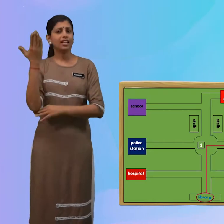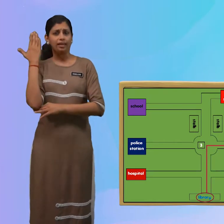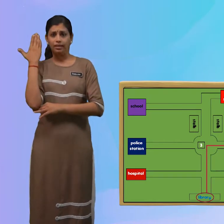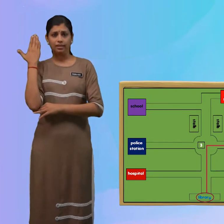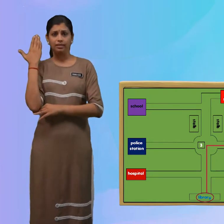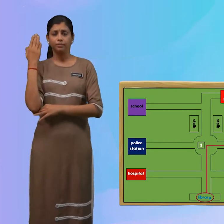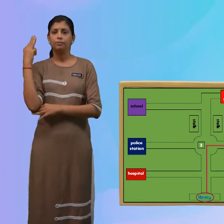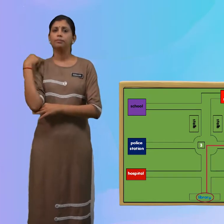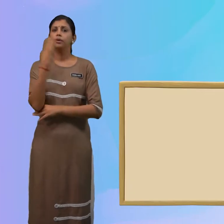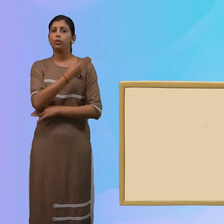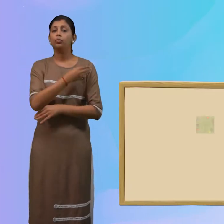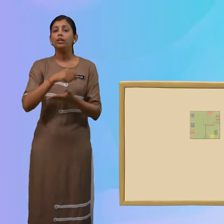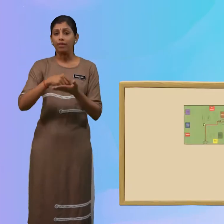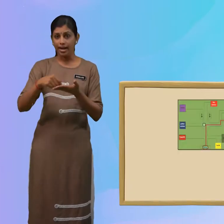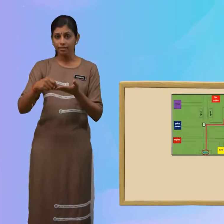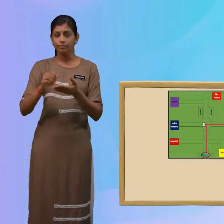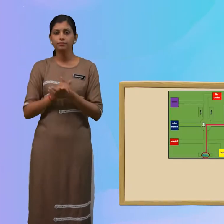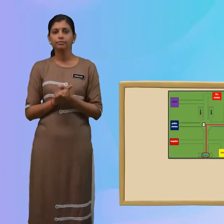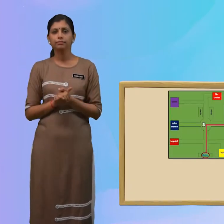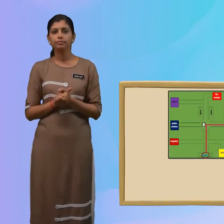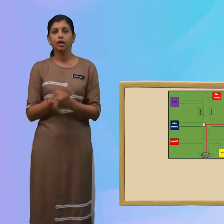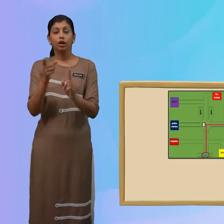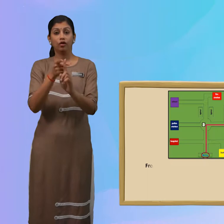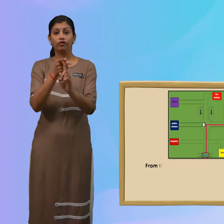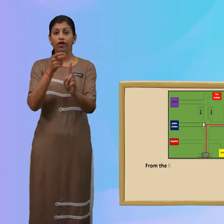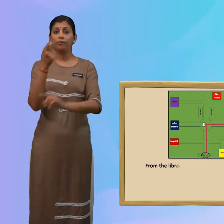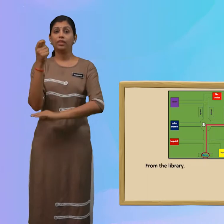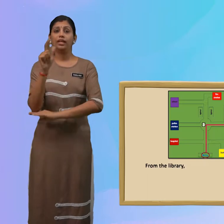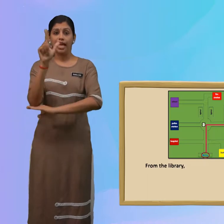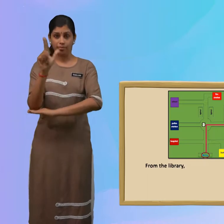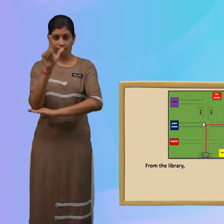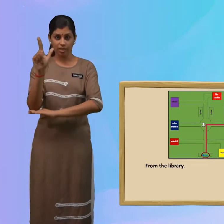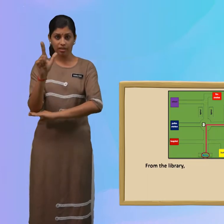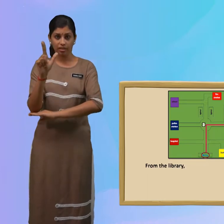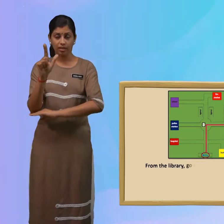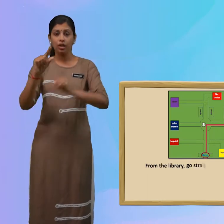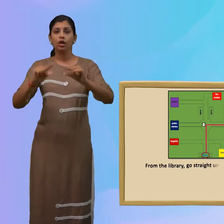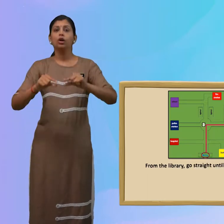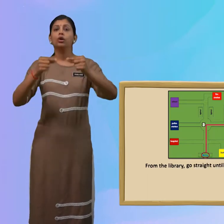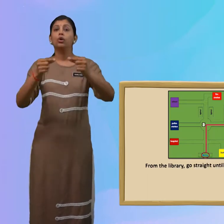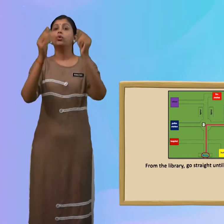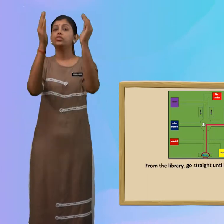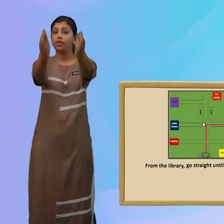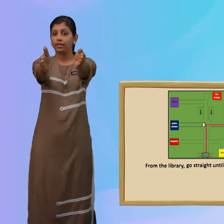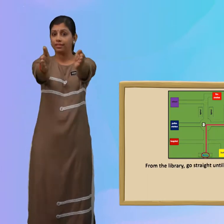like earlier, we write from the library, go straight